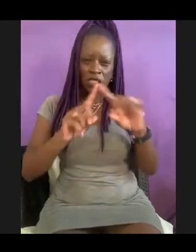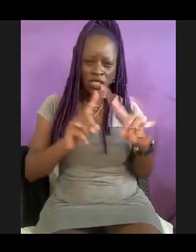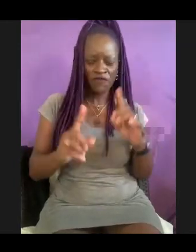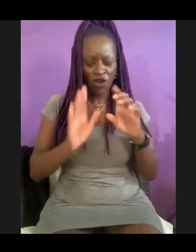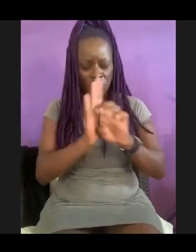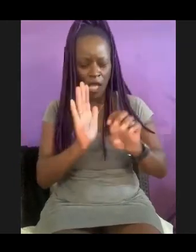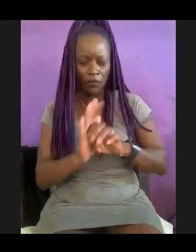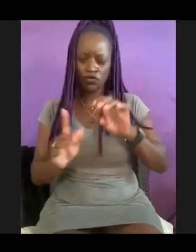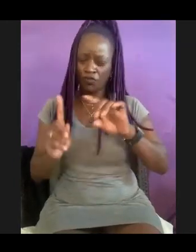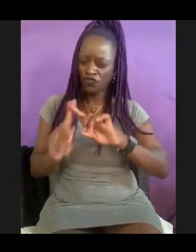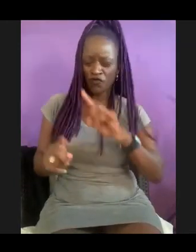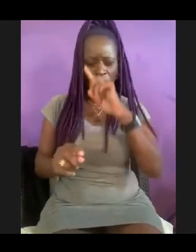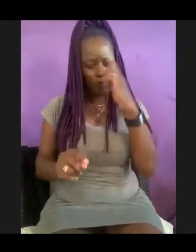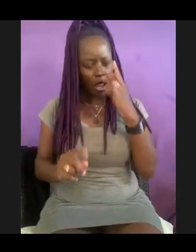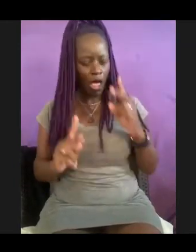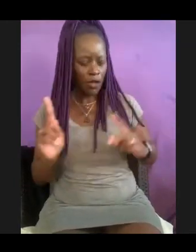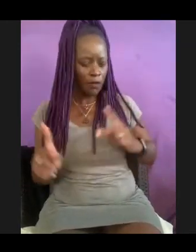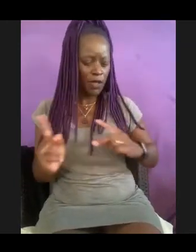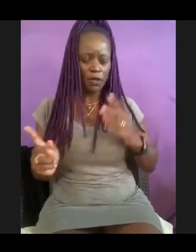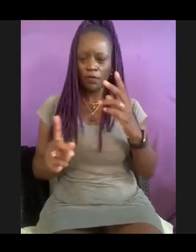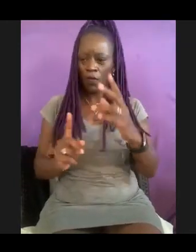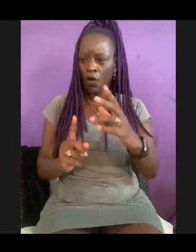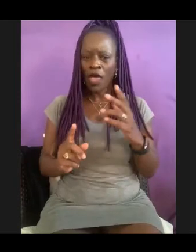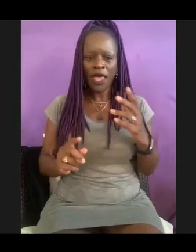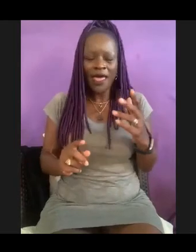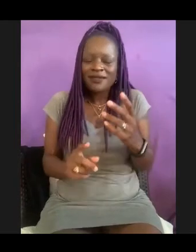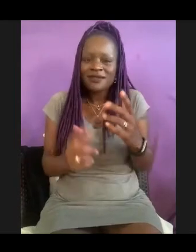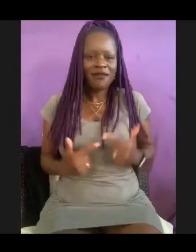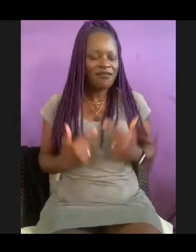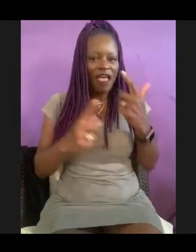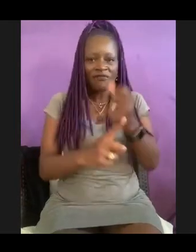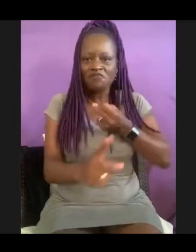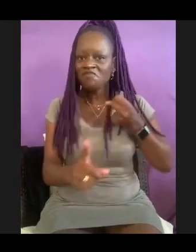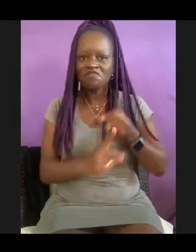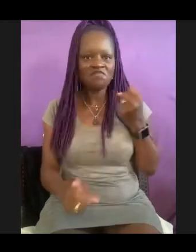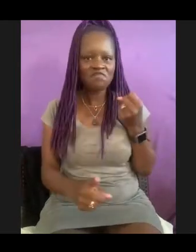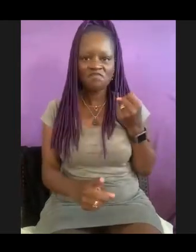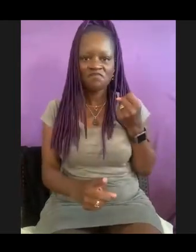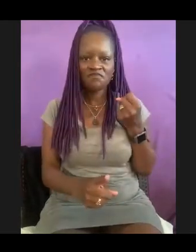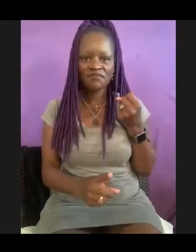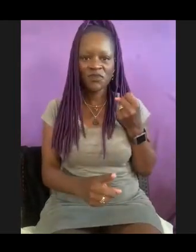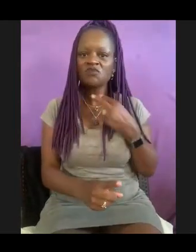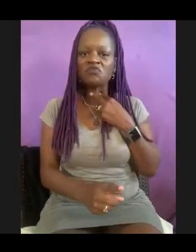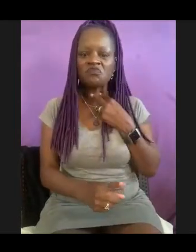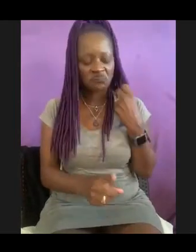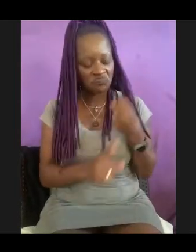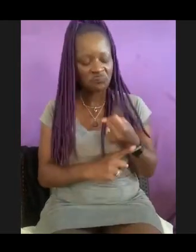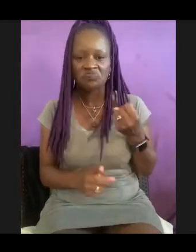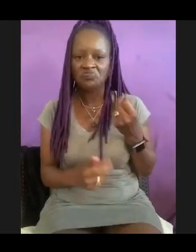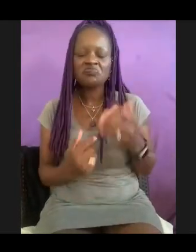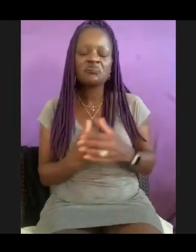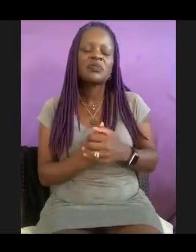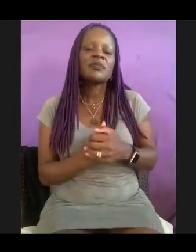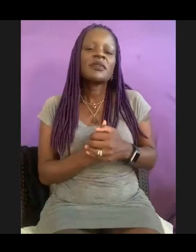whose lives are considerably impacted by injustice. So today,